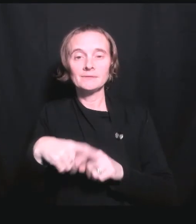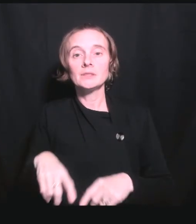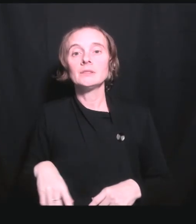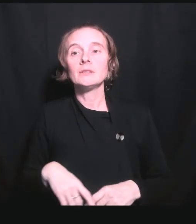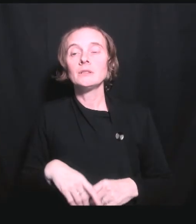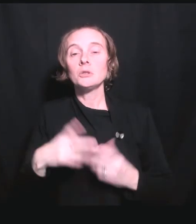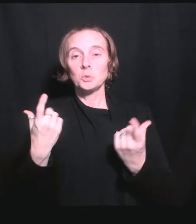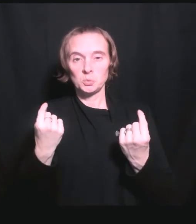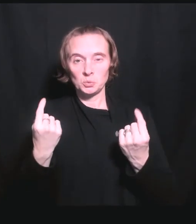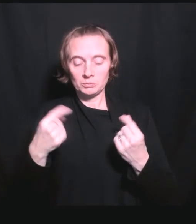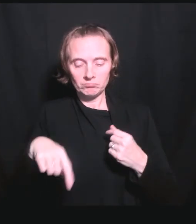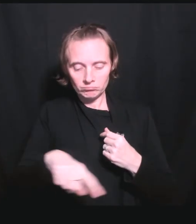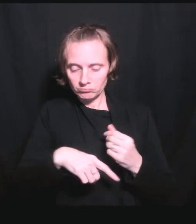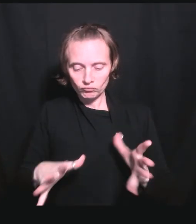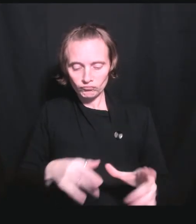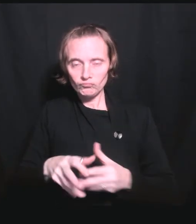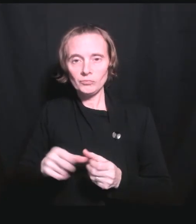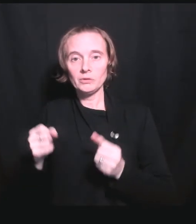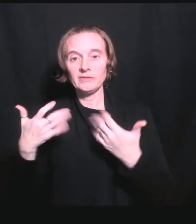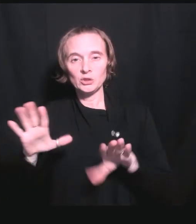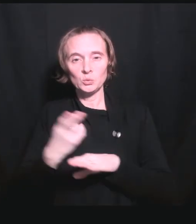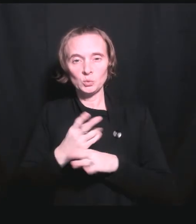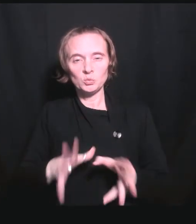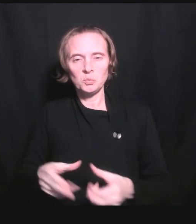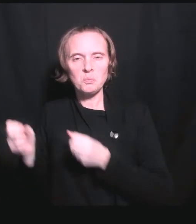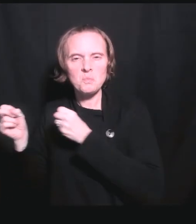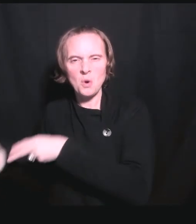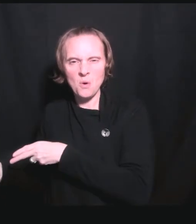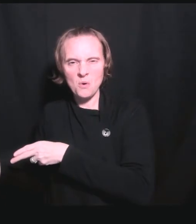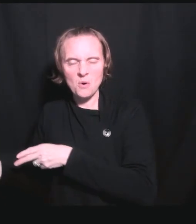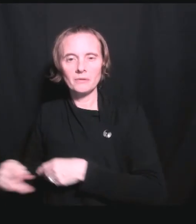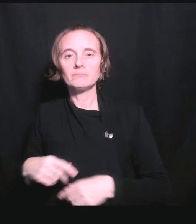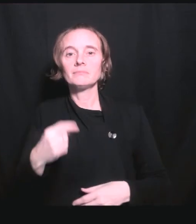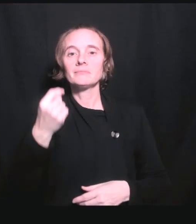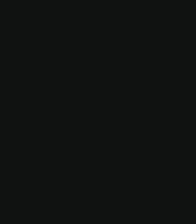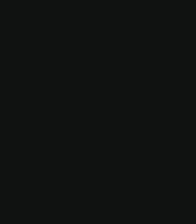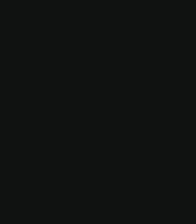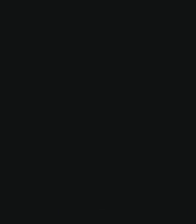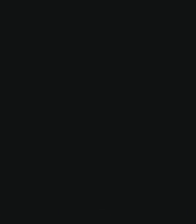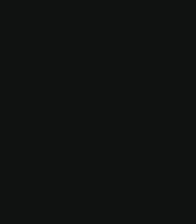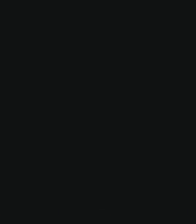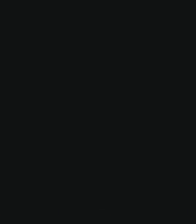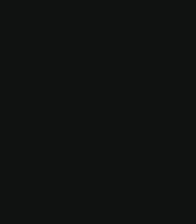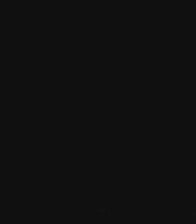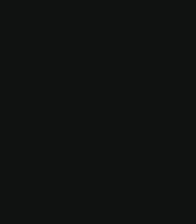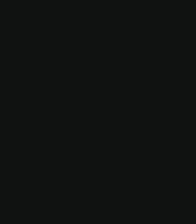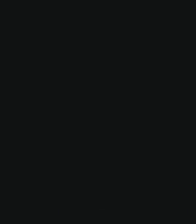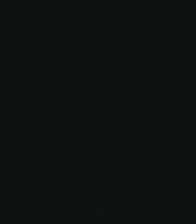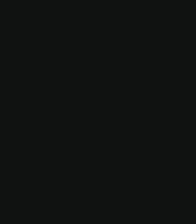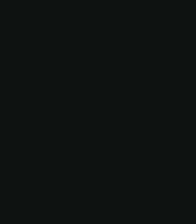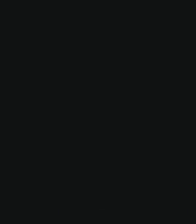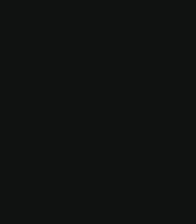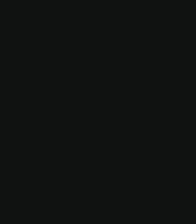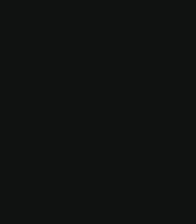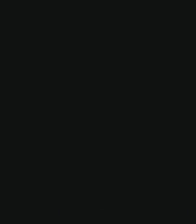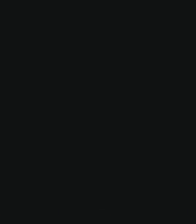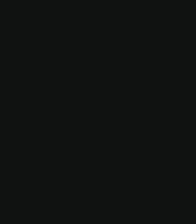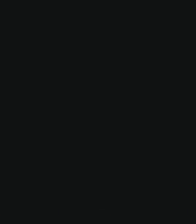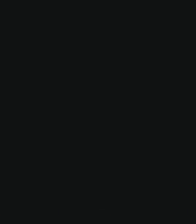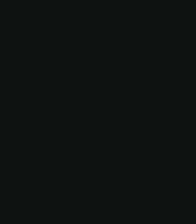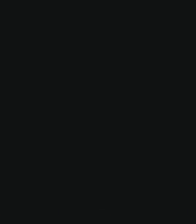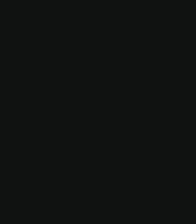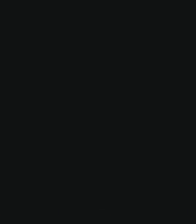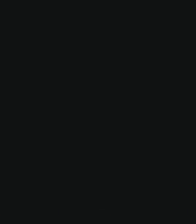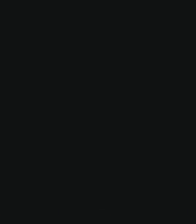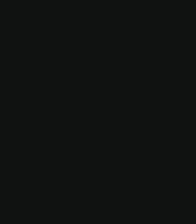Any kind of line, however small it is, below this 1 line means that COVID-19 was detected.